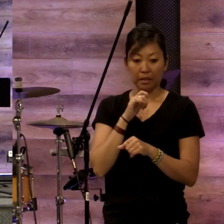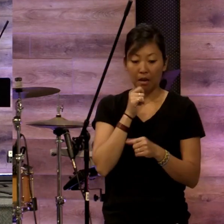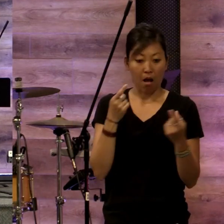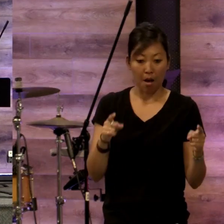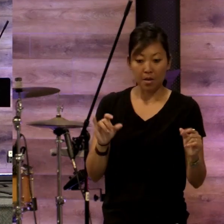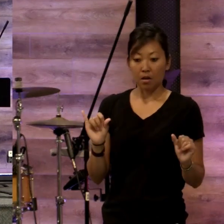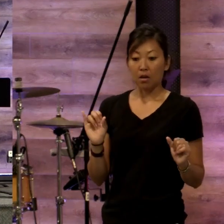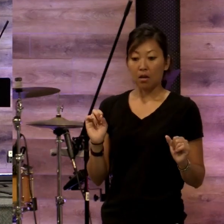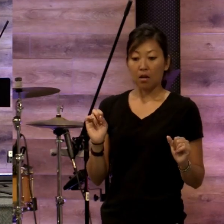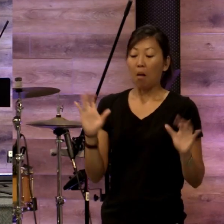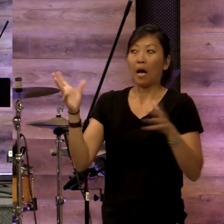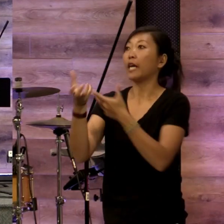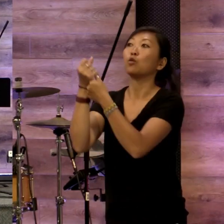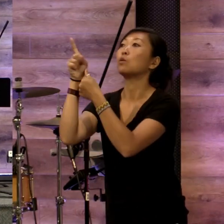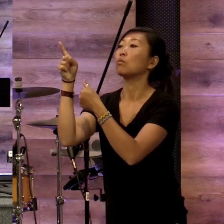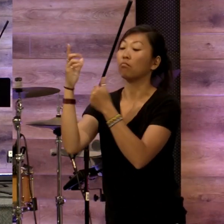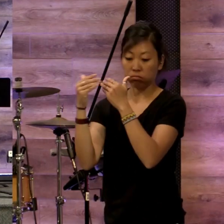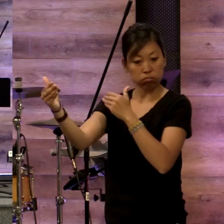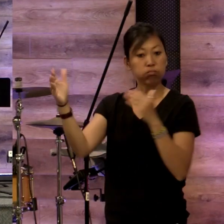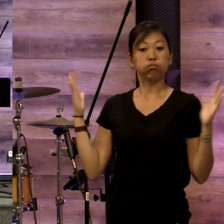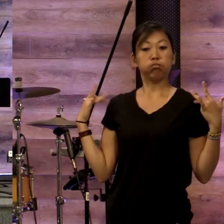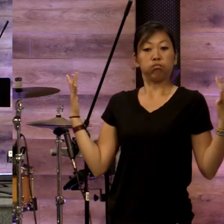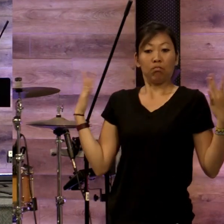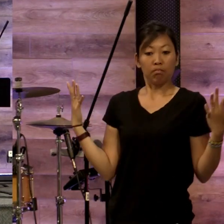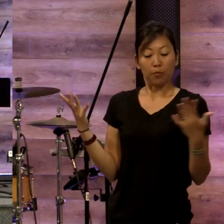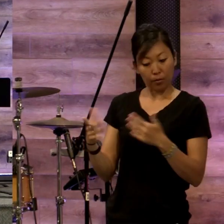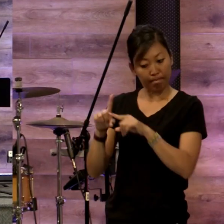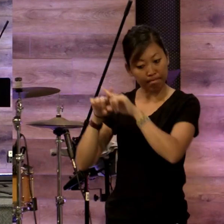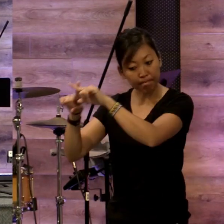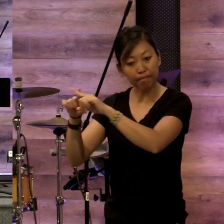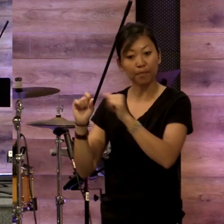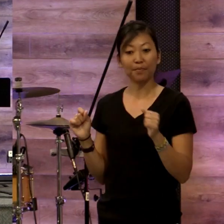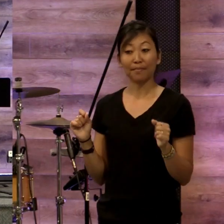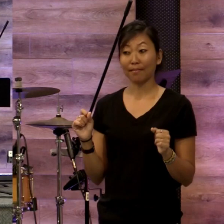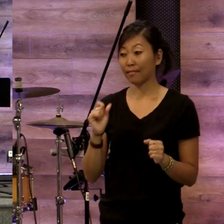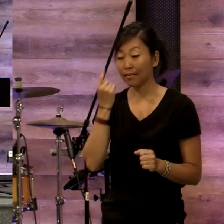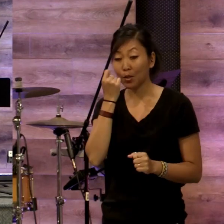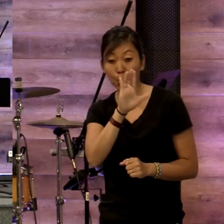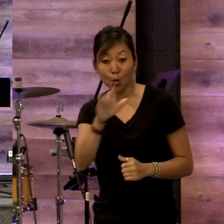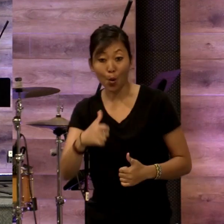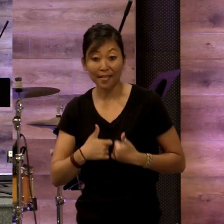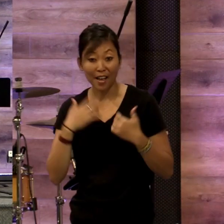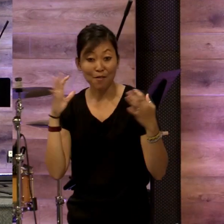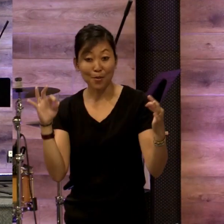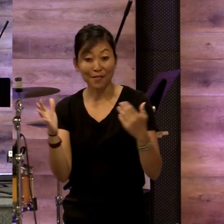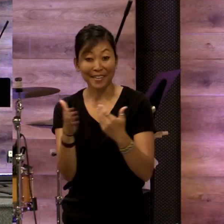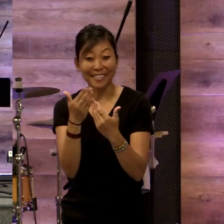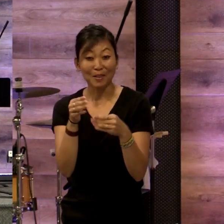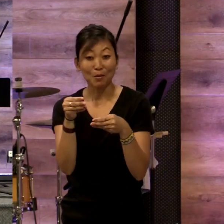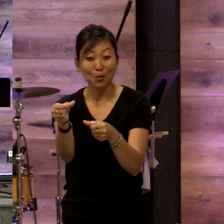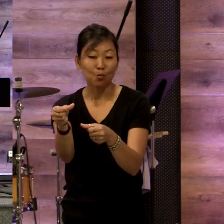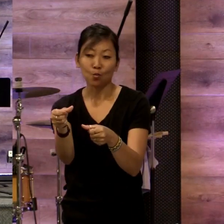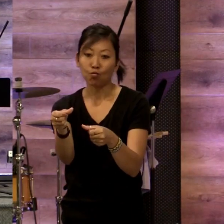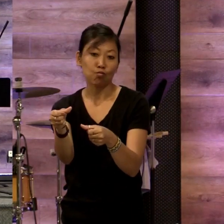See, life doesn't often go exactly the way we thought it would.